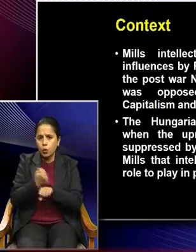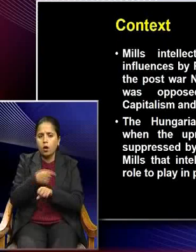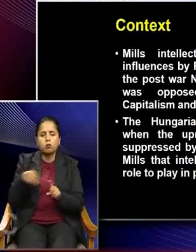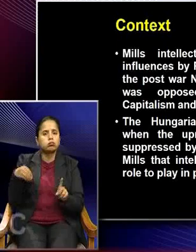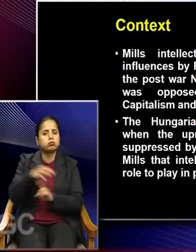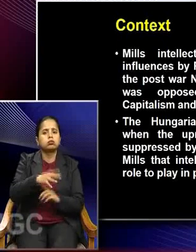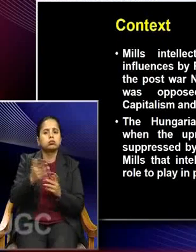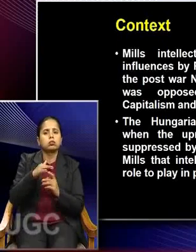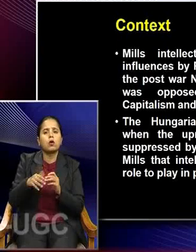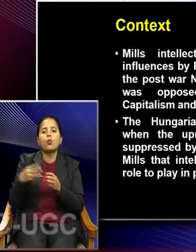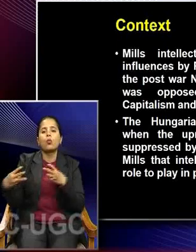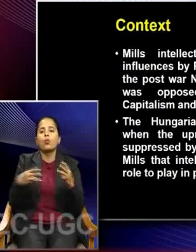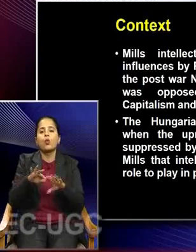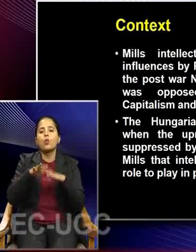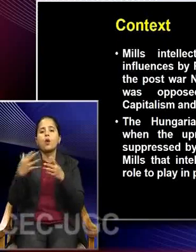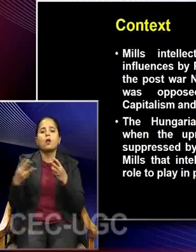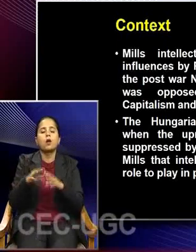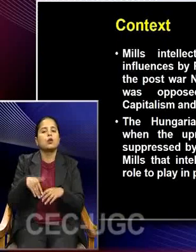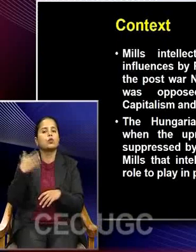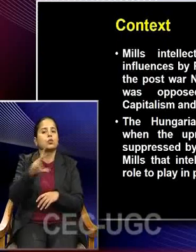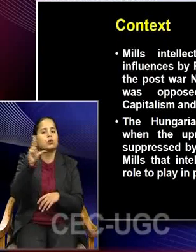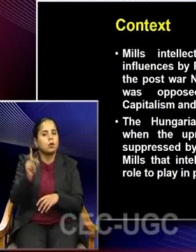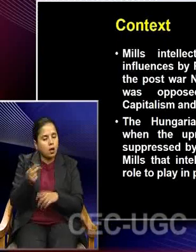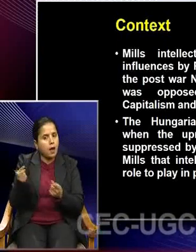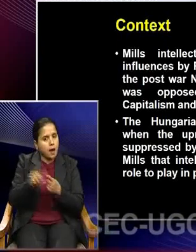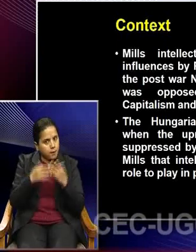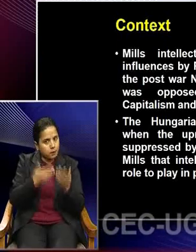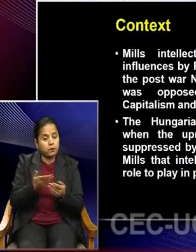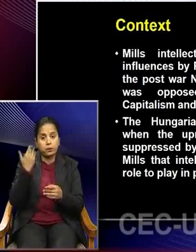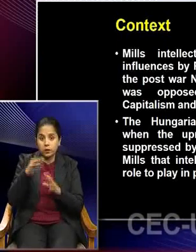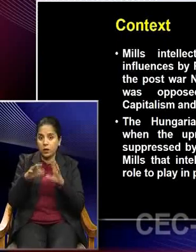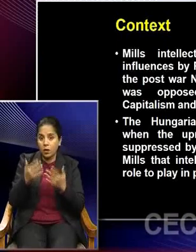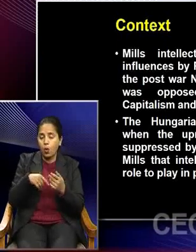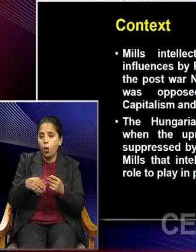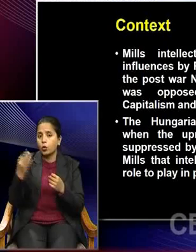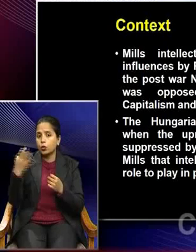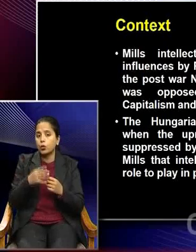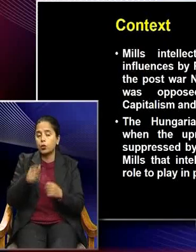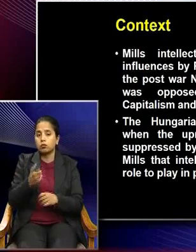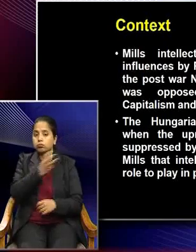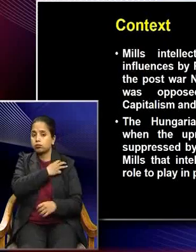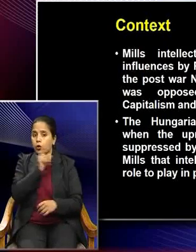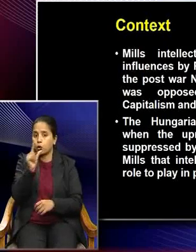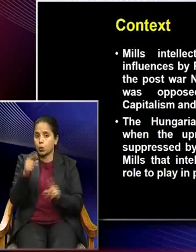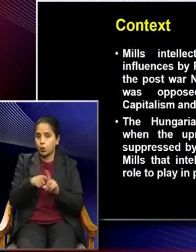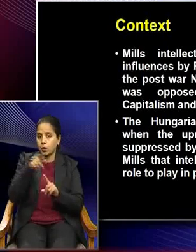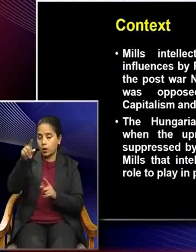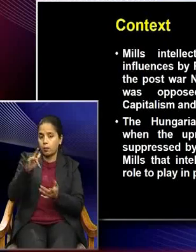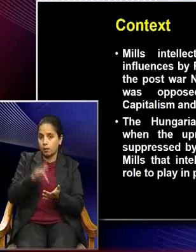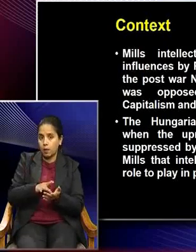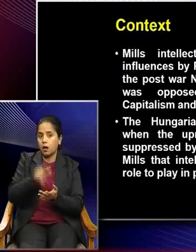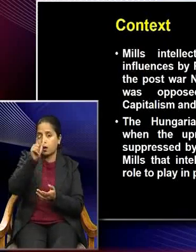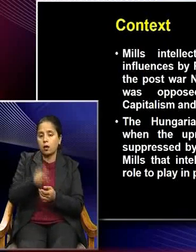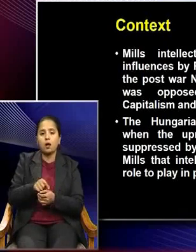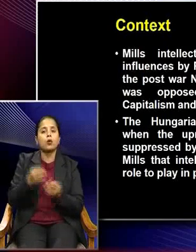by post-World War II and by the post-war new left in Britain, which was opposed